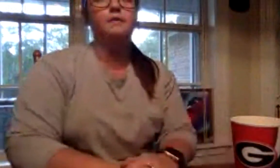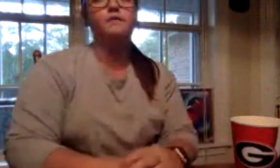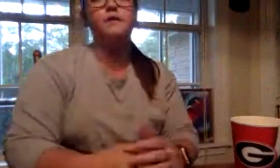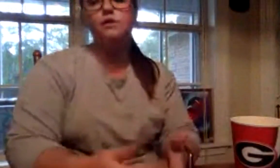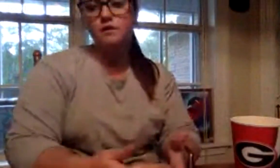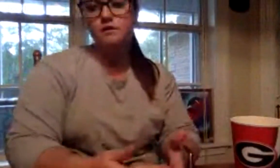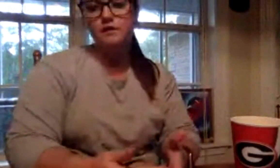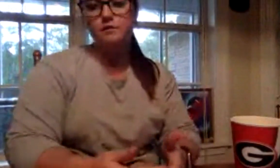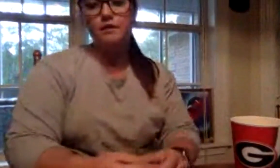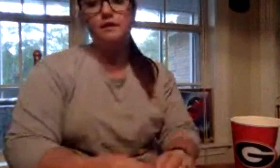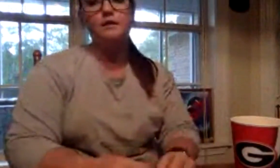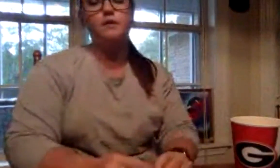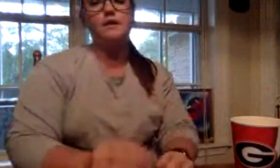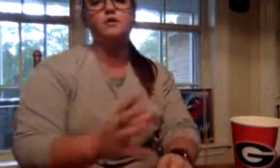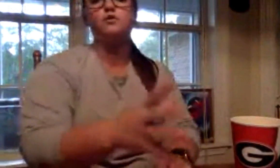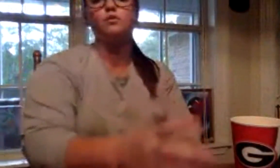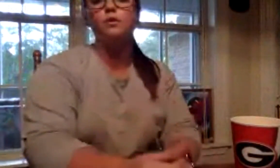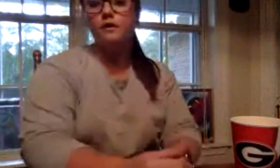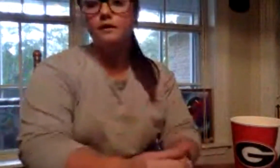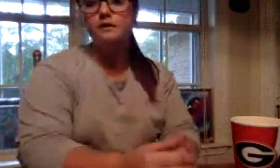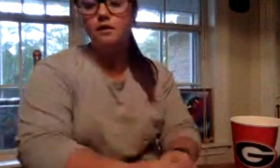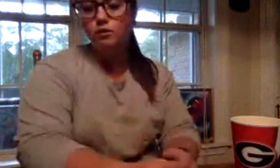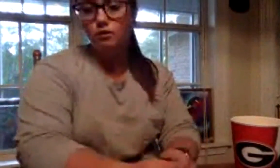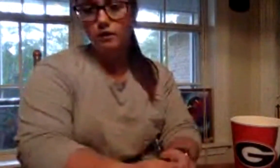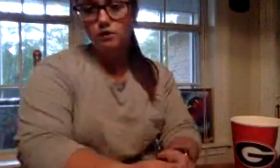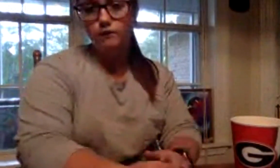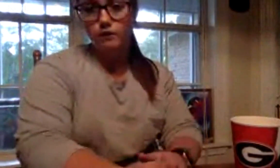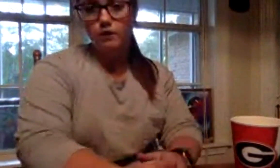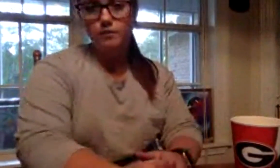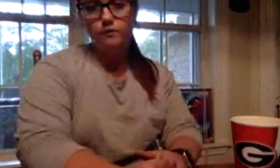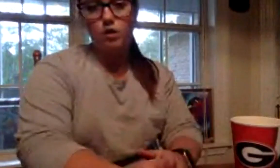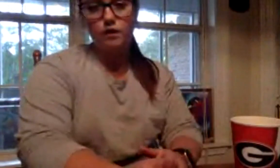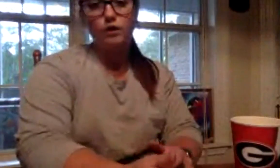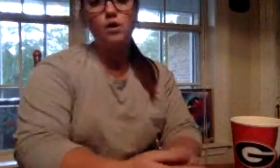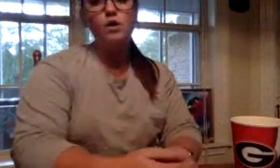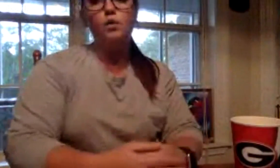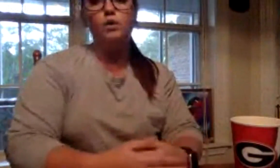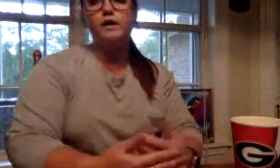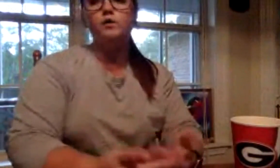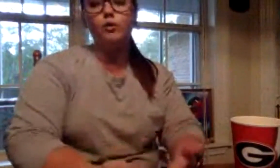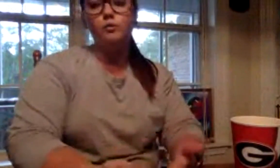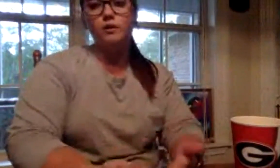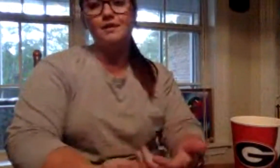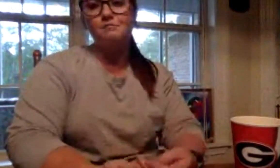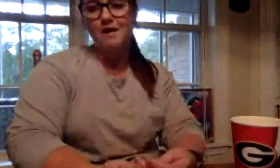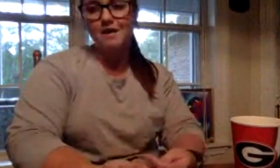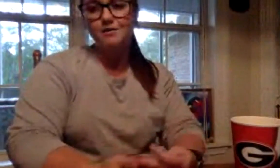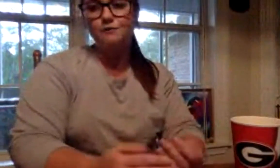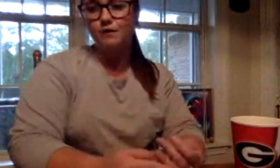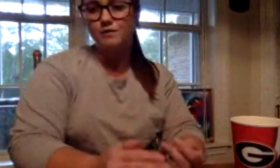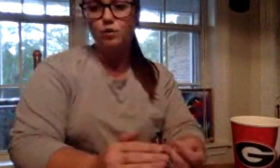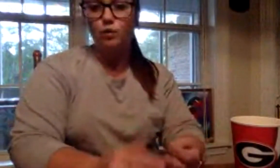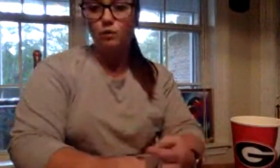If he took the sip and then began to continue to reach for the cup of water or inappropriately manned, fuss, or